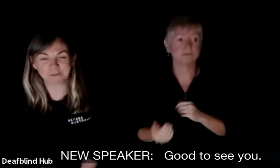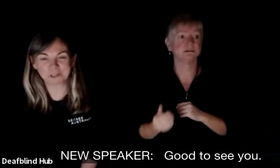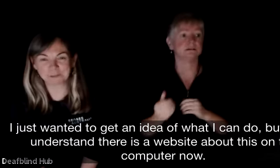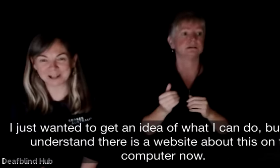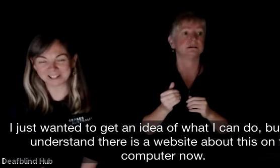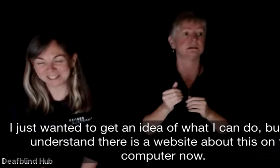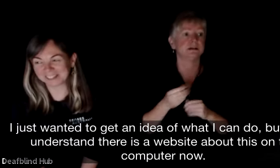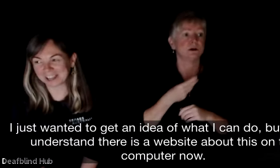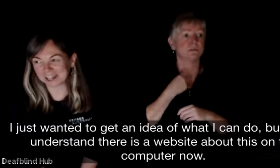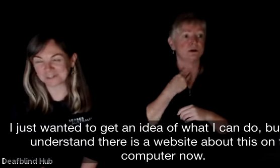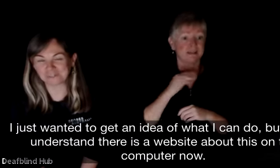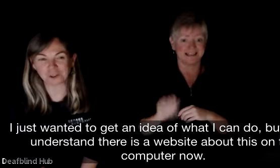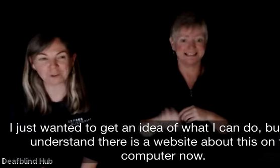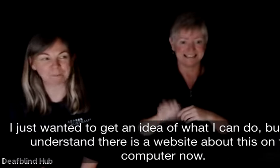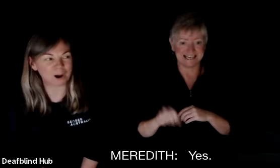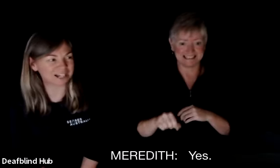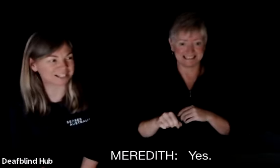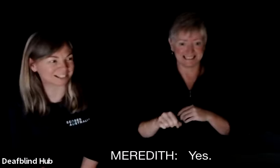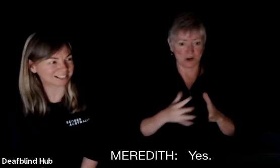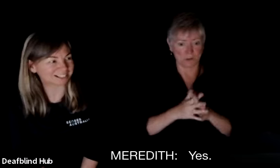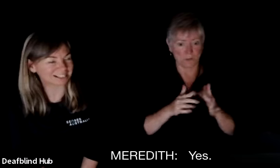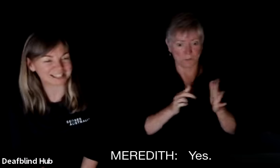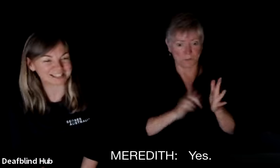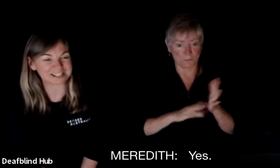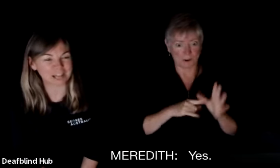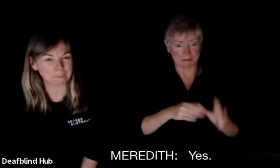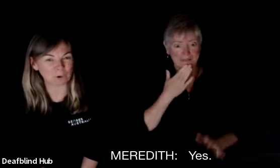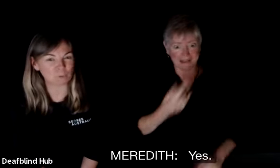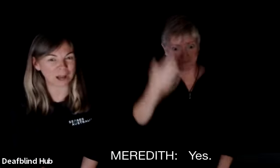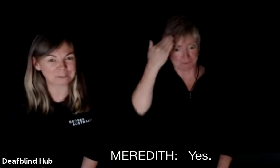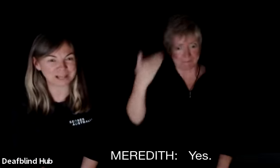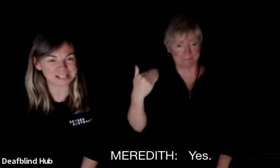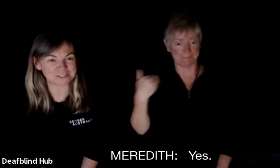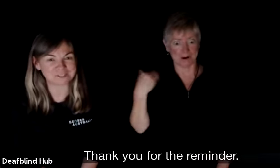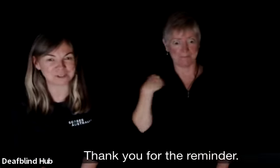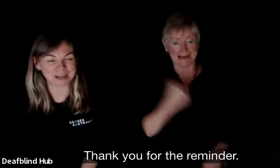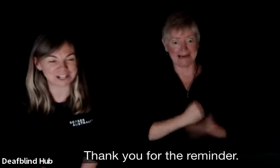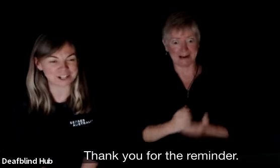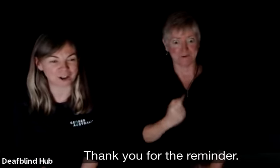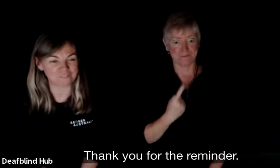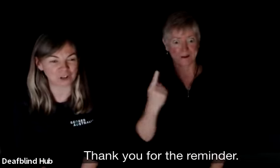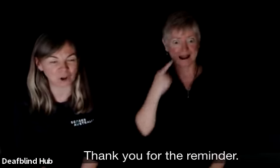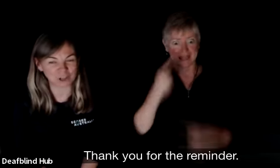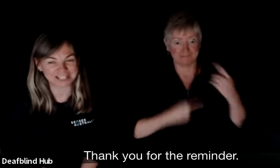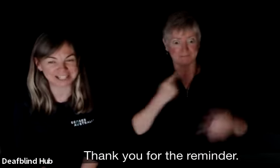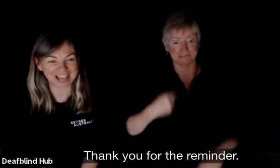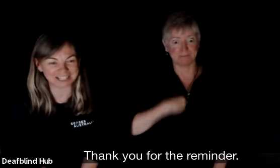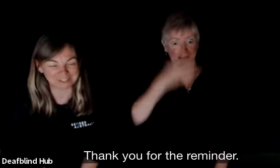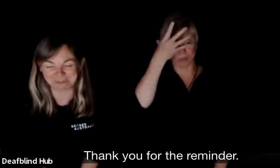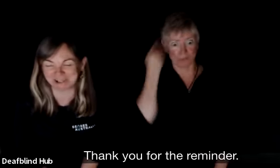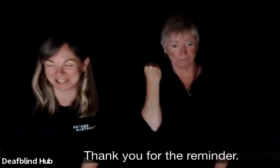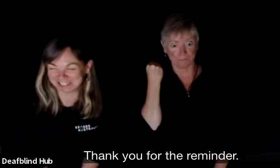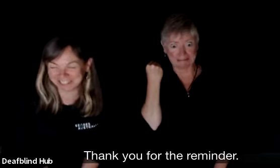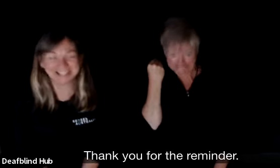Yes, Wilma, thank you for the reminder. That's a #1 piece of information I forgot to